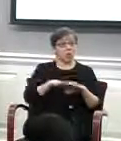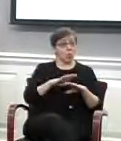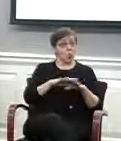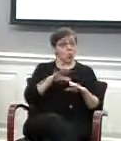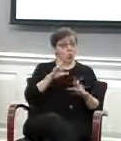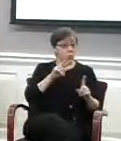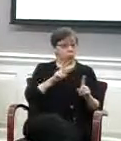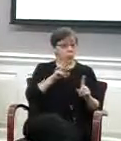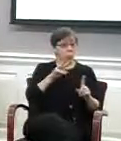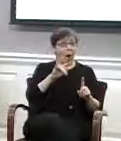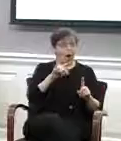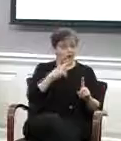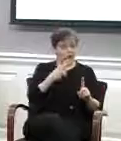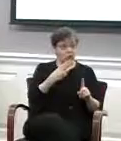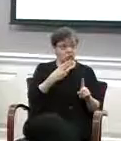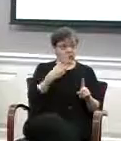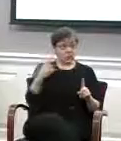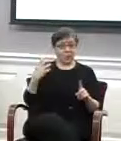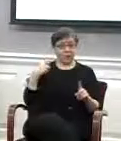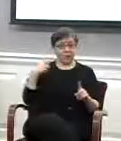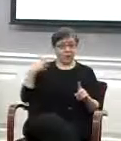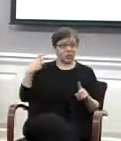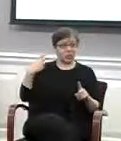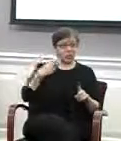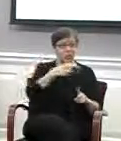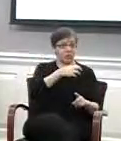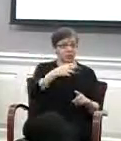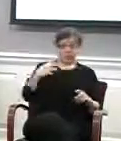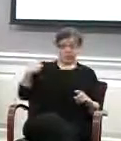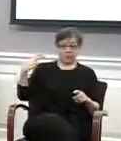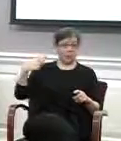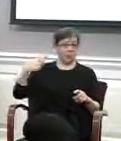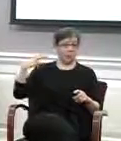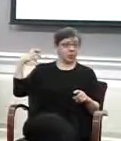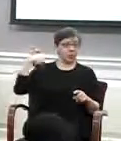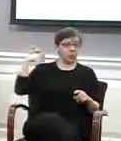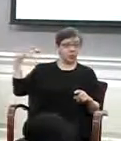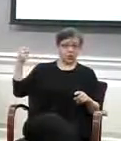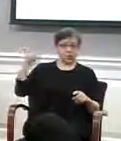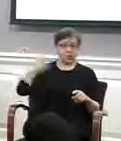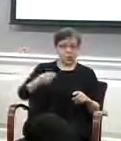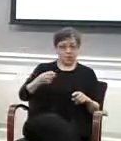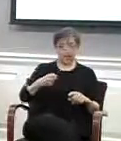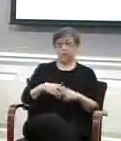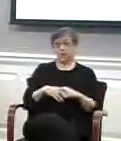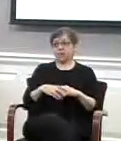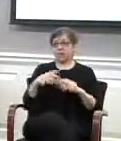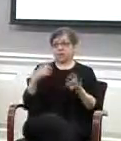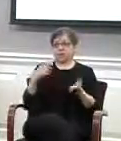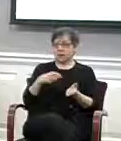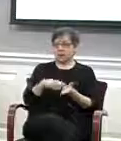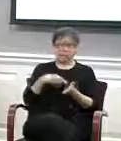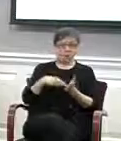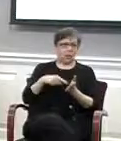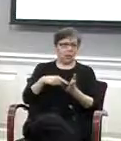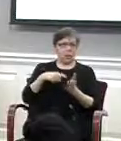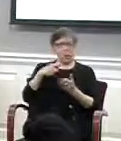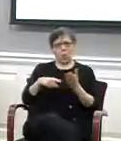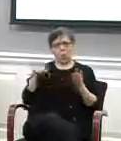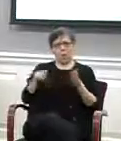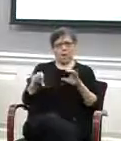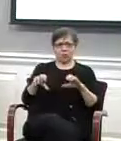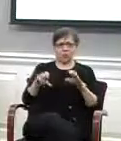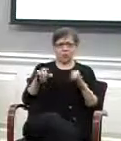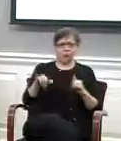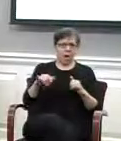military generals come and they would talk with people at Human Rights Watch. And, you know, there was this kind of, this is what we have to do now in this era of human rights, is have